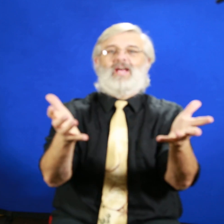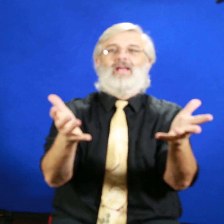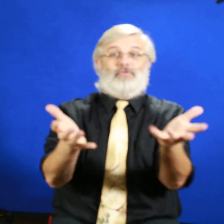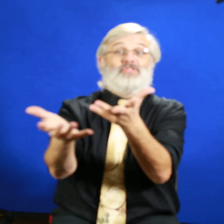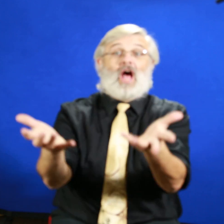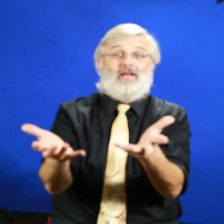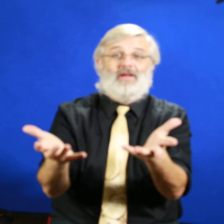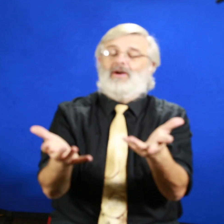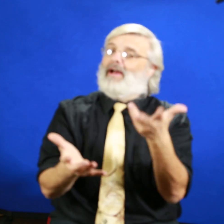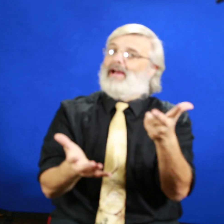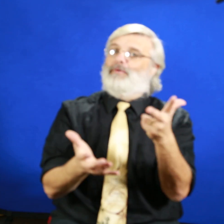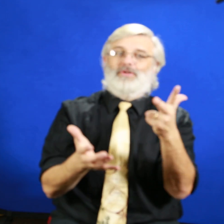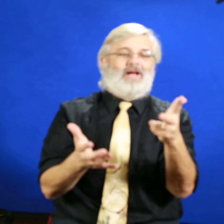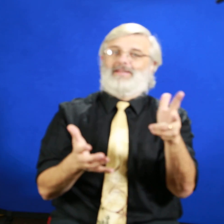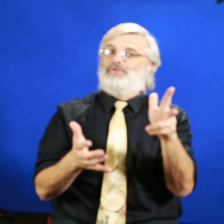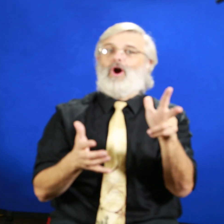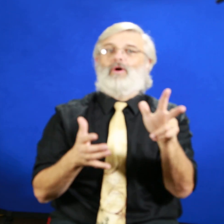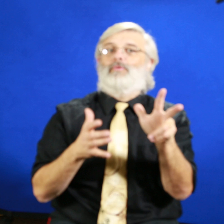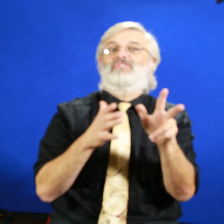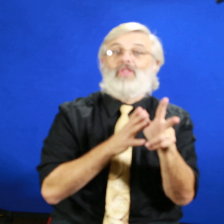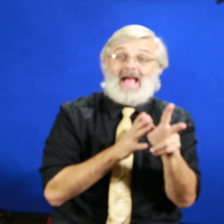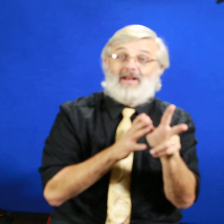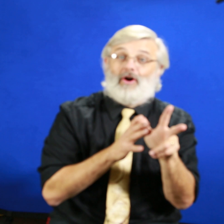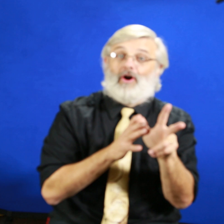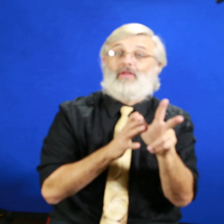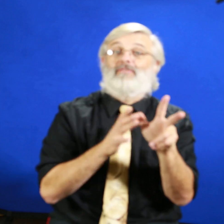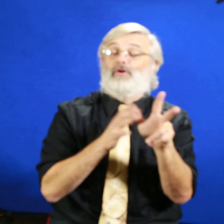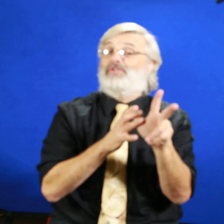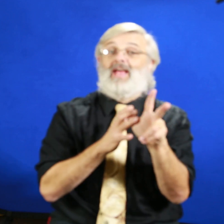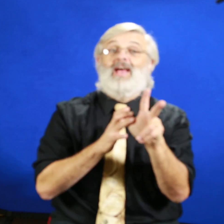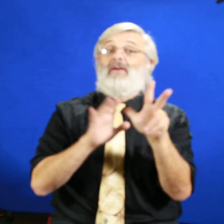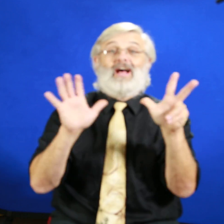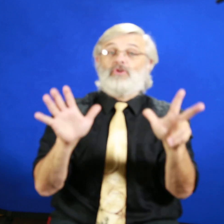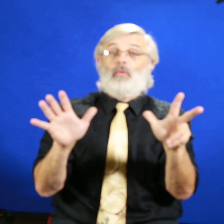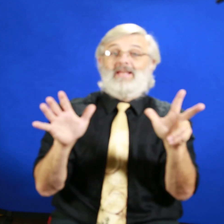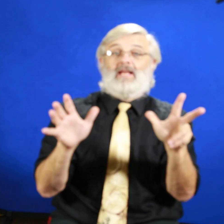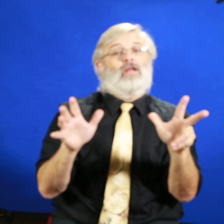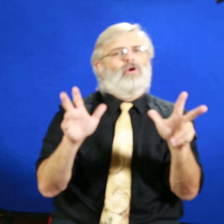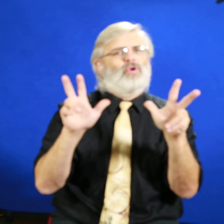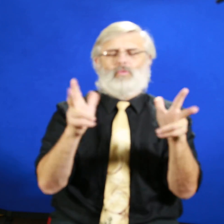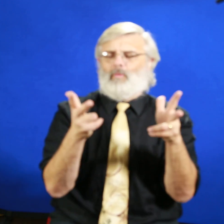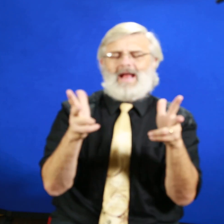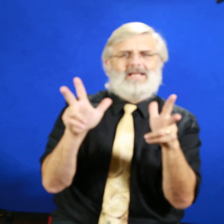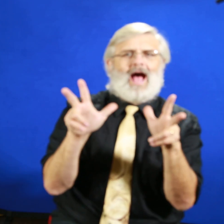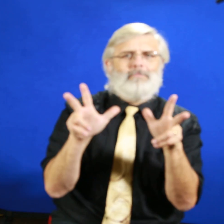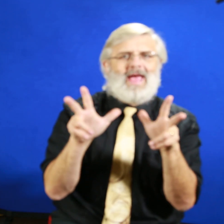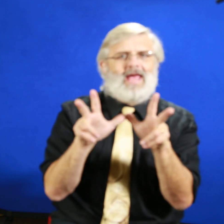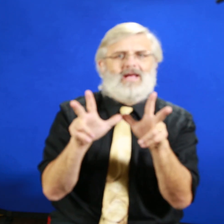say the sun. And when you look at this, no, it was light on the first day, and that's all we needed. So why did God make